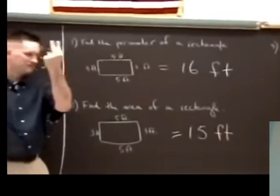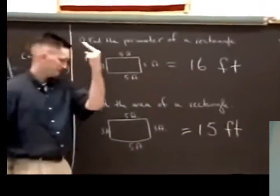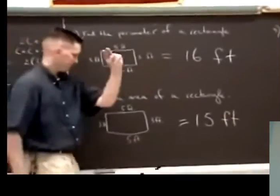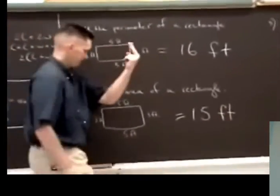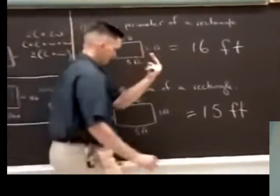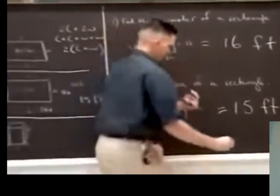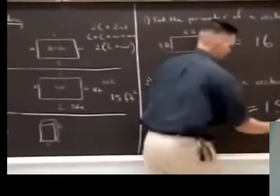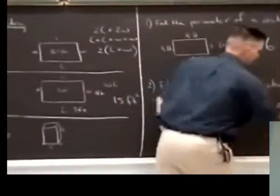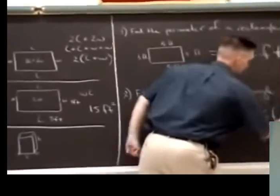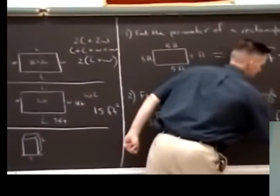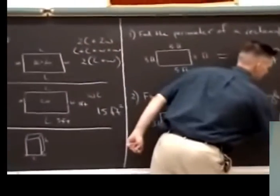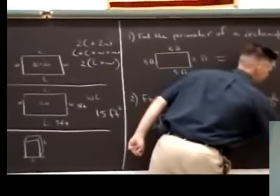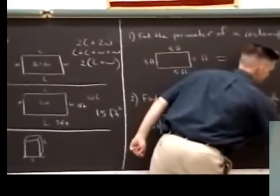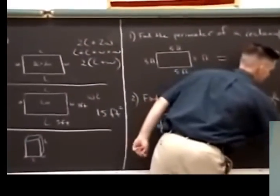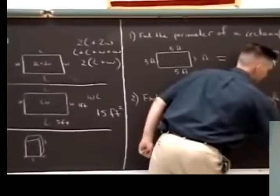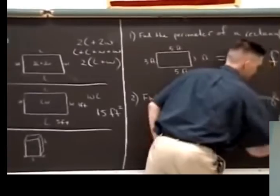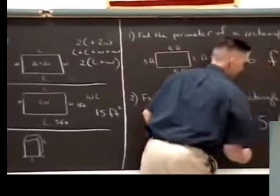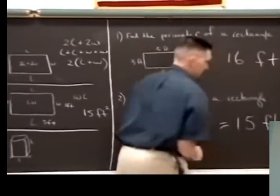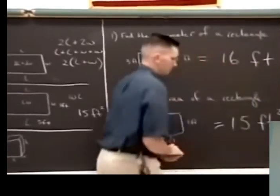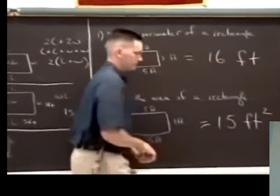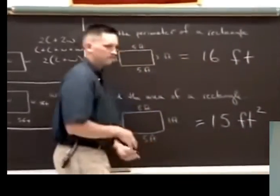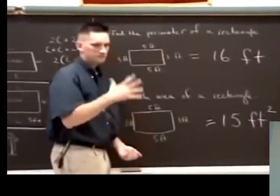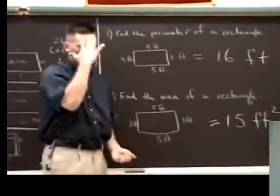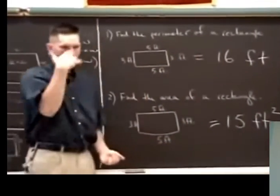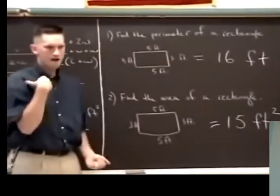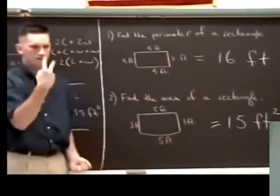feet squared. Right, good job.